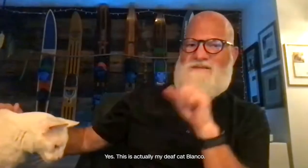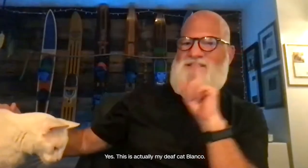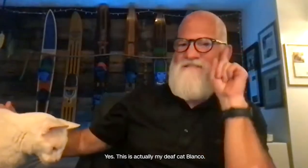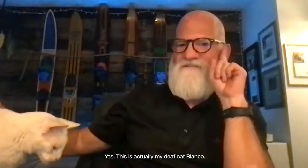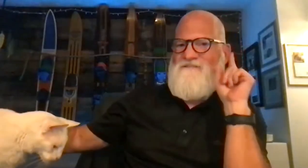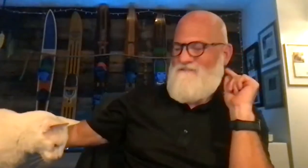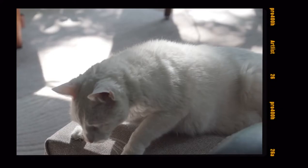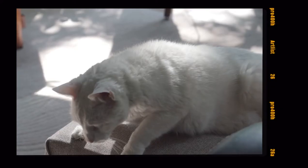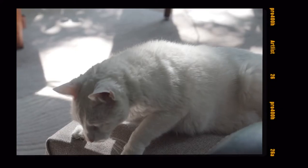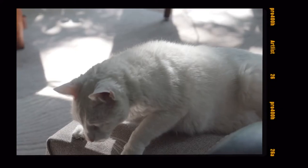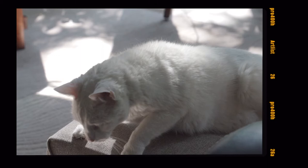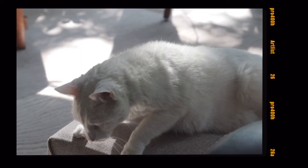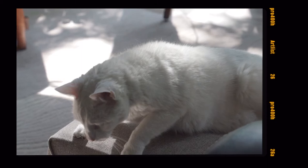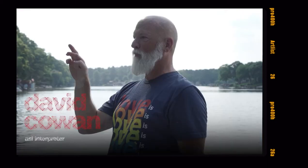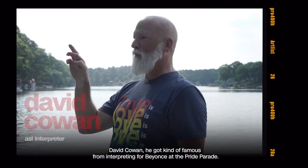cat, Blanco.